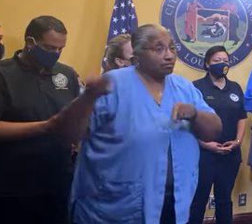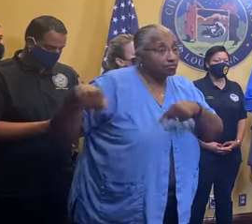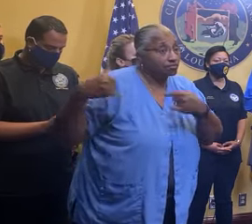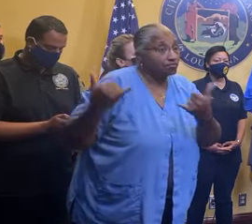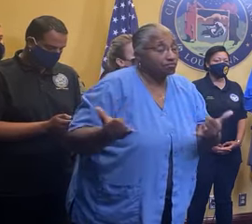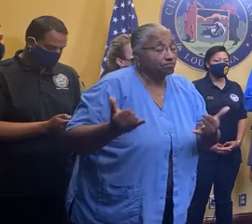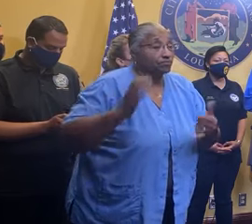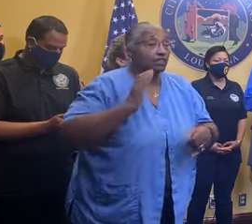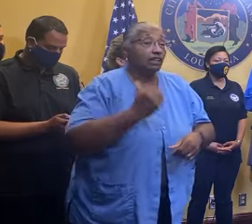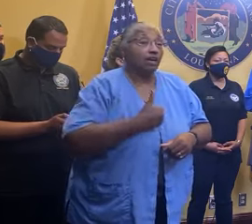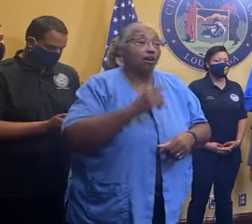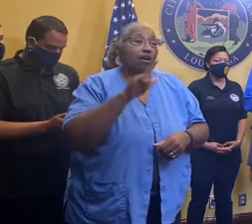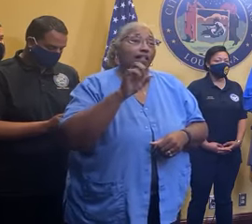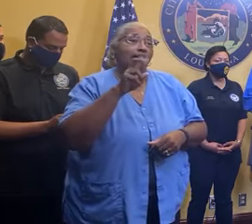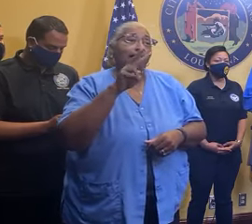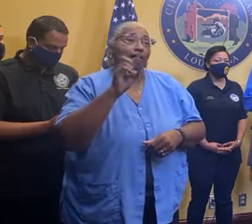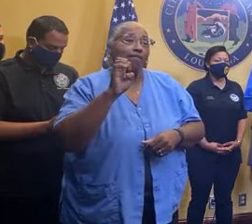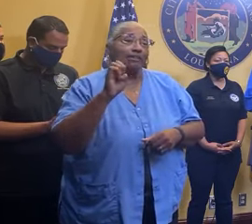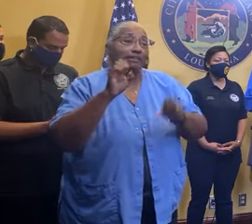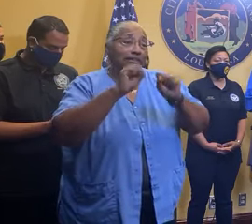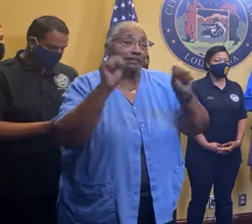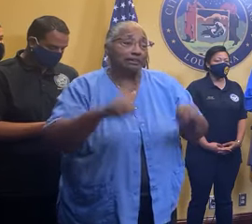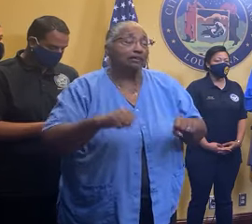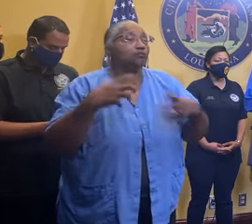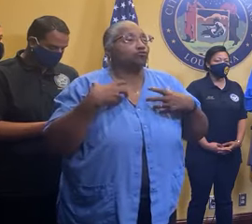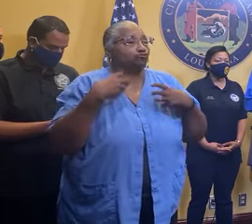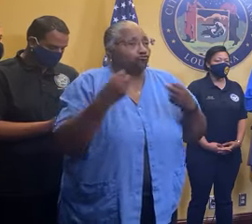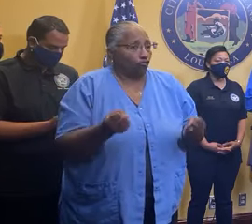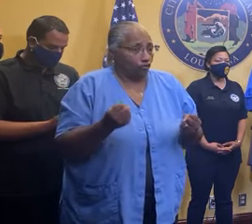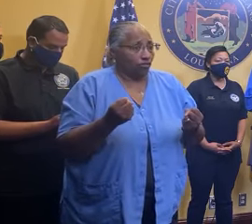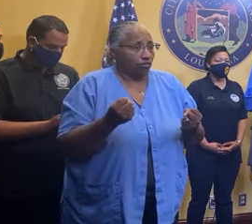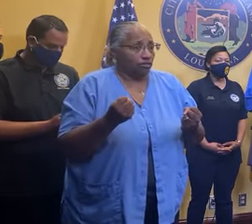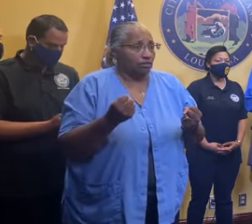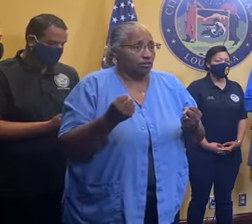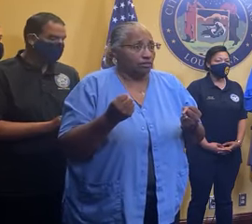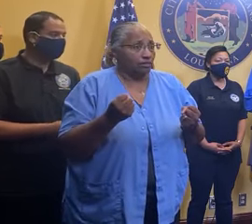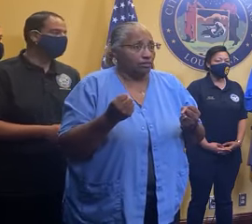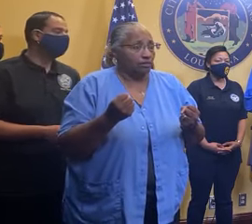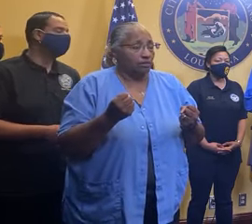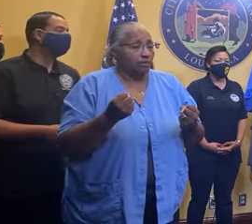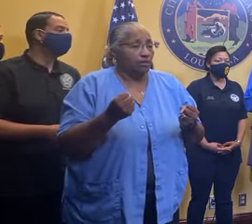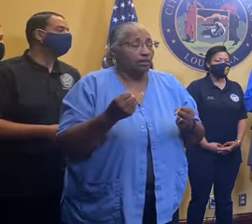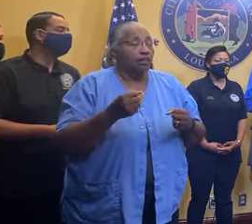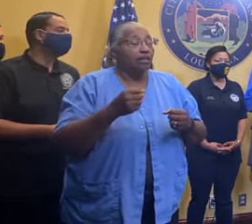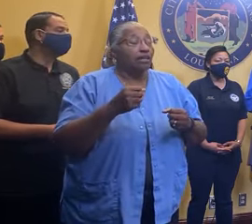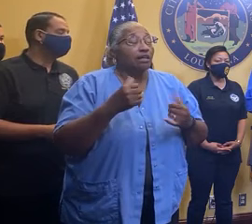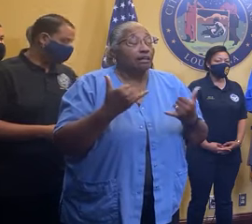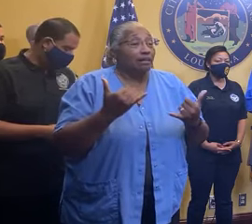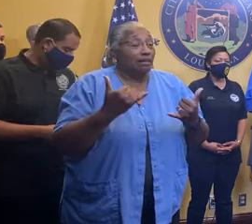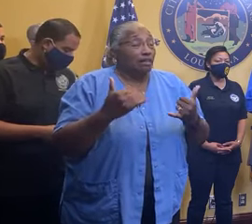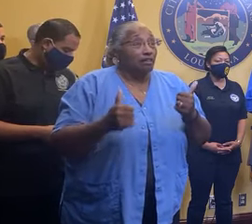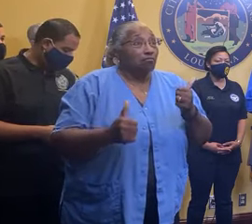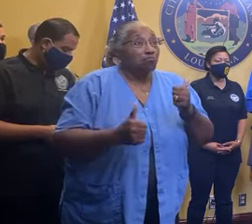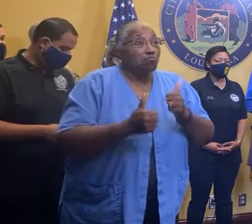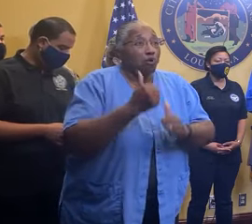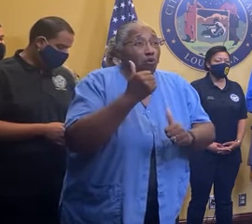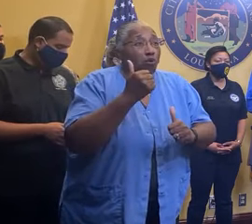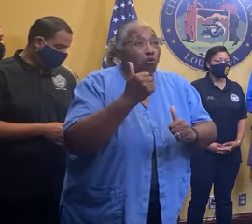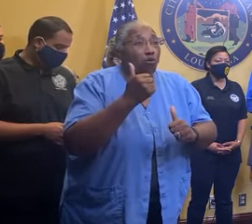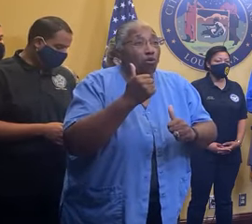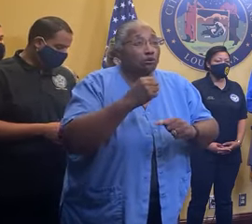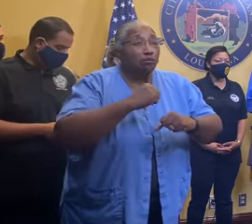the HISDR system, is strong. It's unprecedented. It is, if not the most powerful